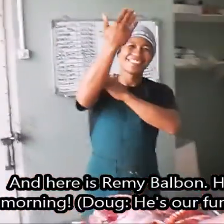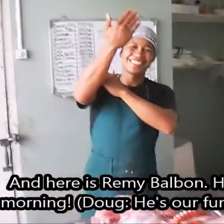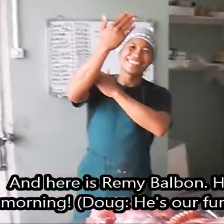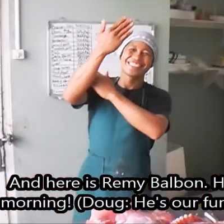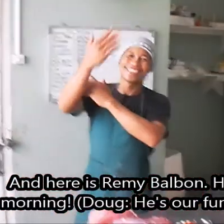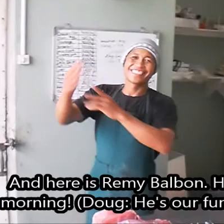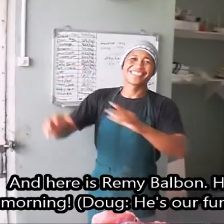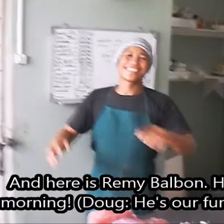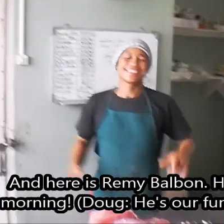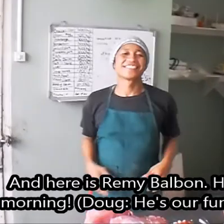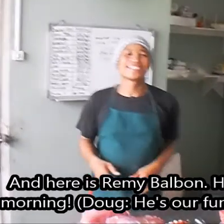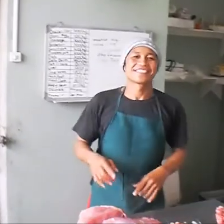He's our funny guy.